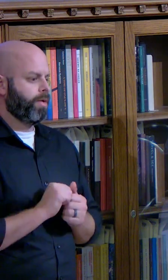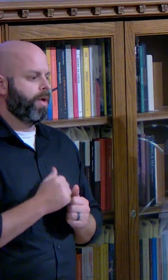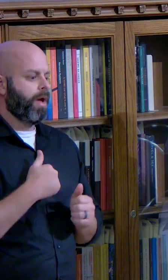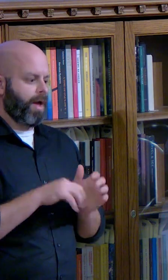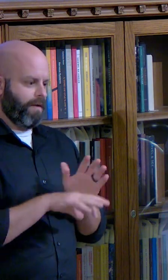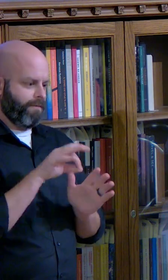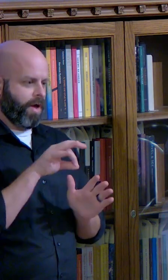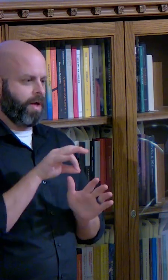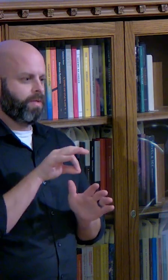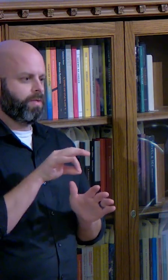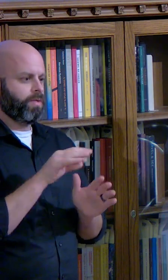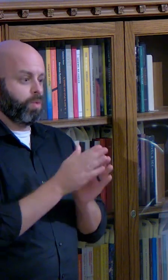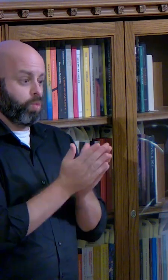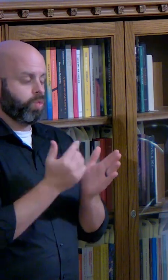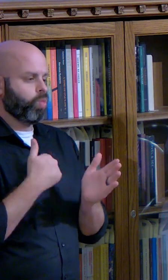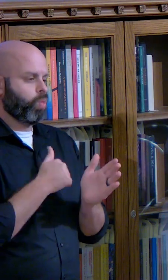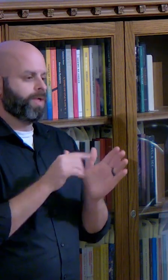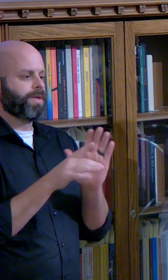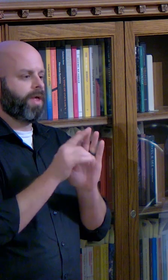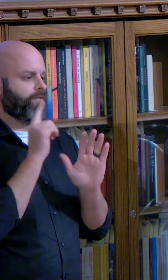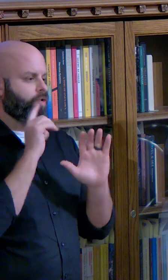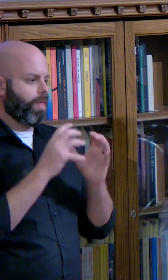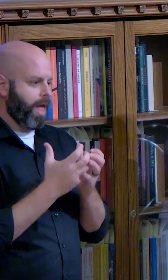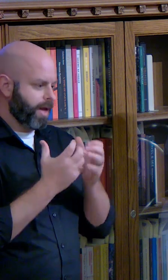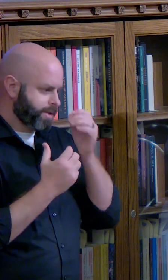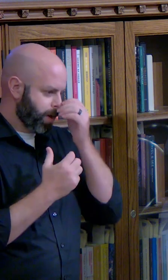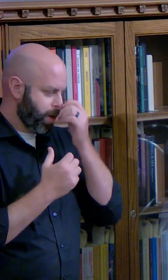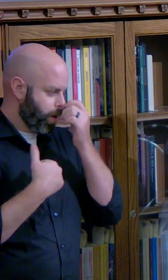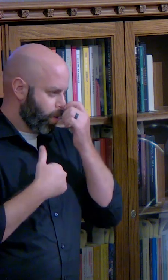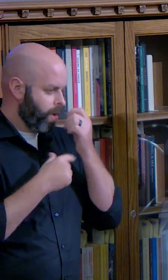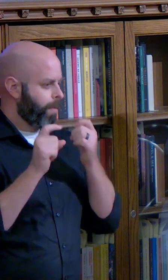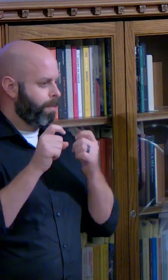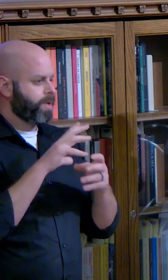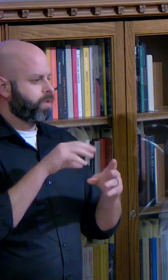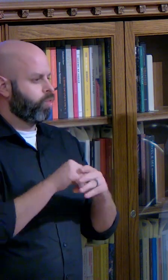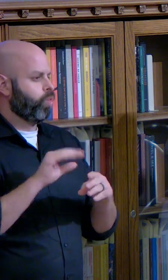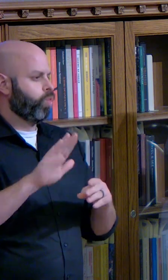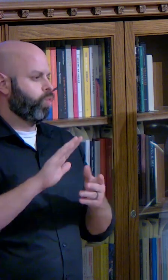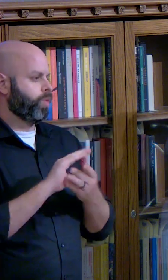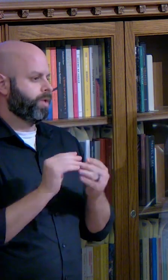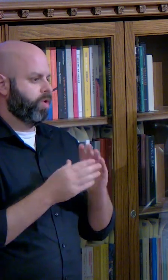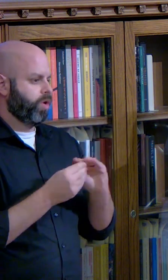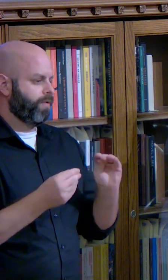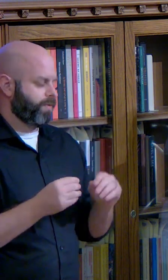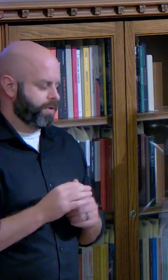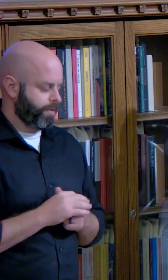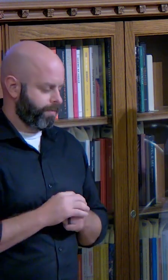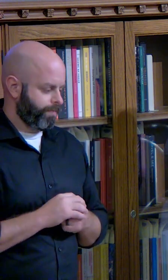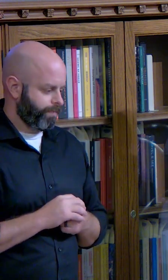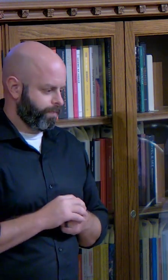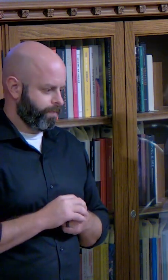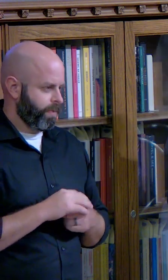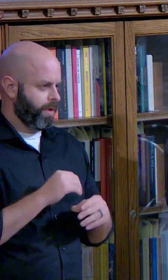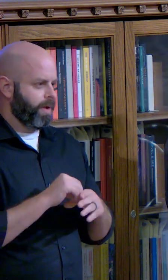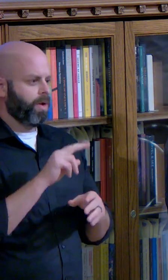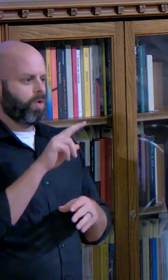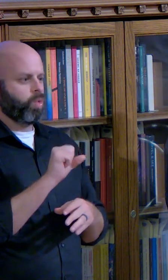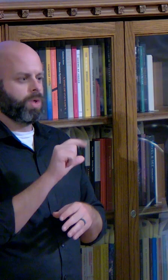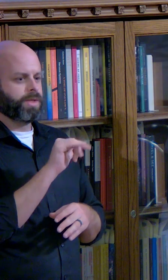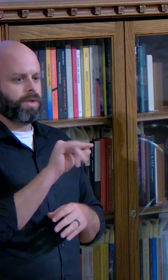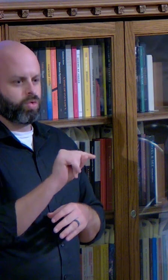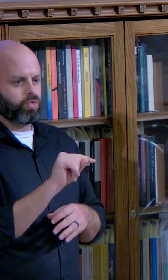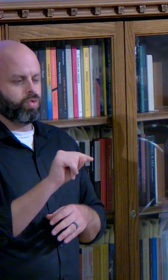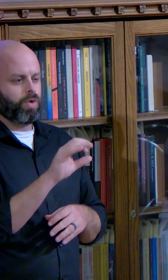find that the works that we select for our class we fundamentally must include those narratives in US literature Frederick